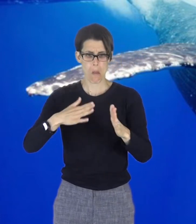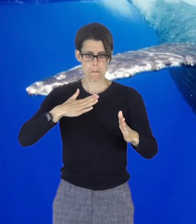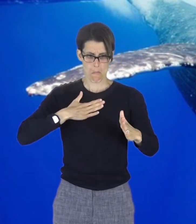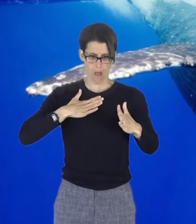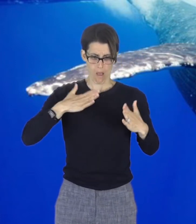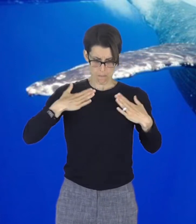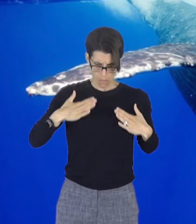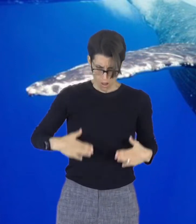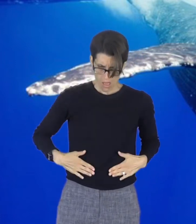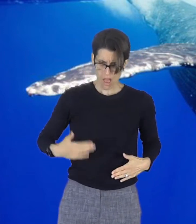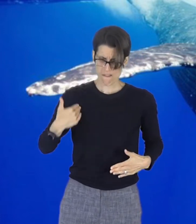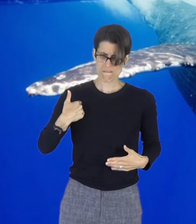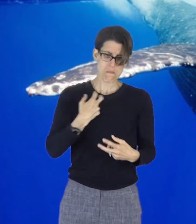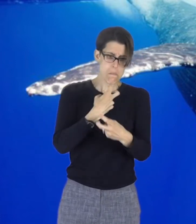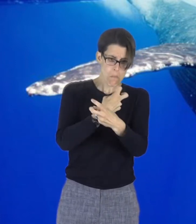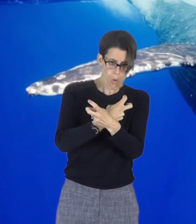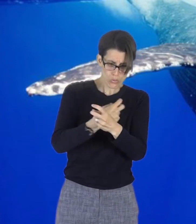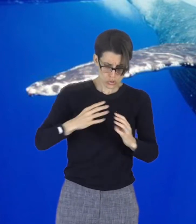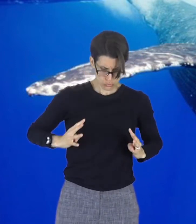yours. Isn't that cool?